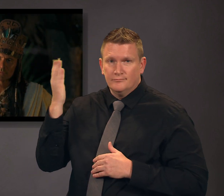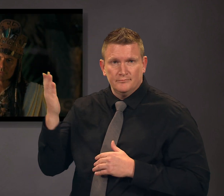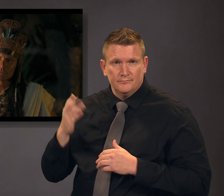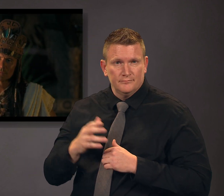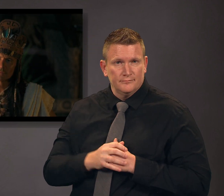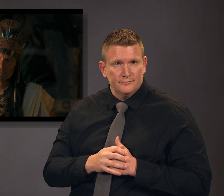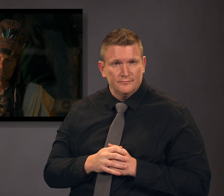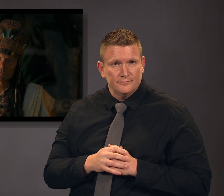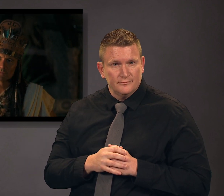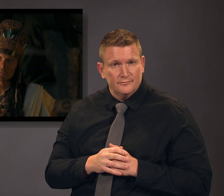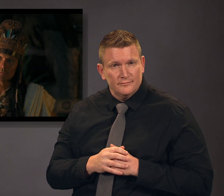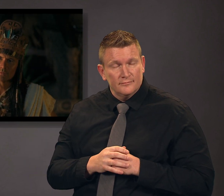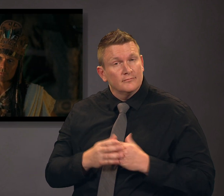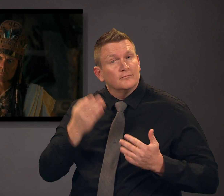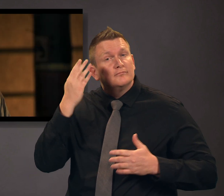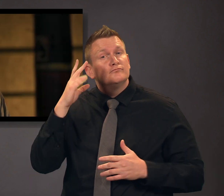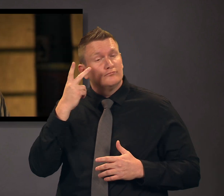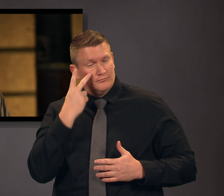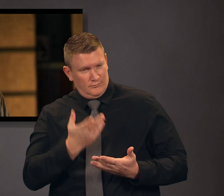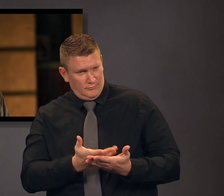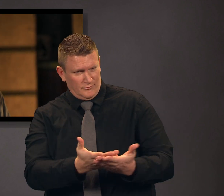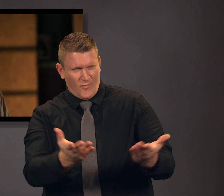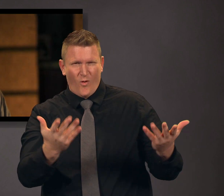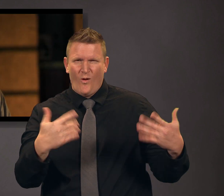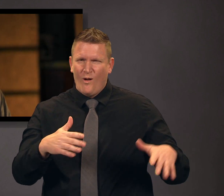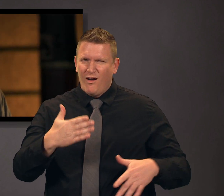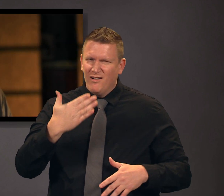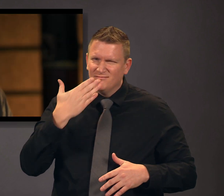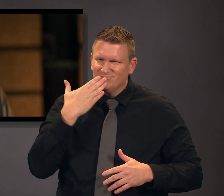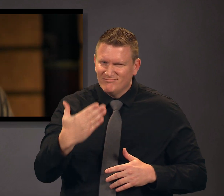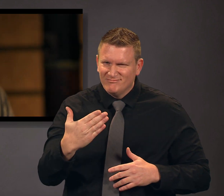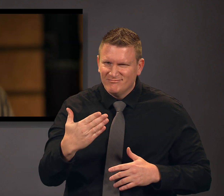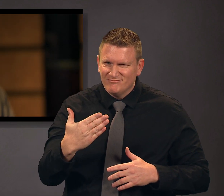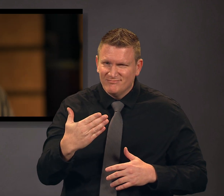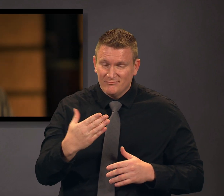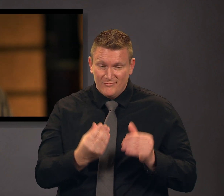created he them. And God saw, and it was good.